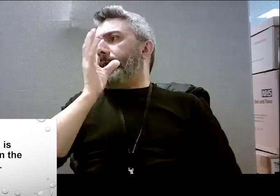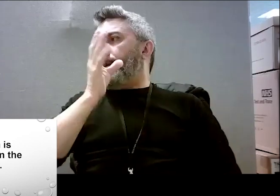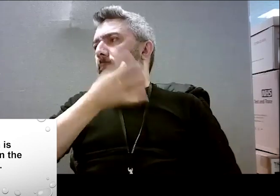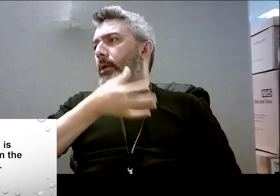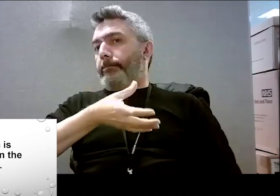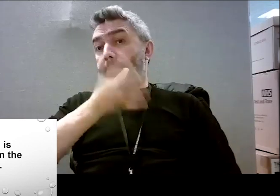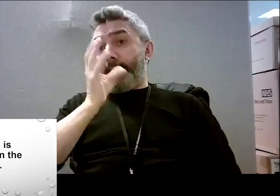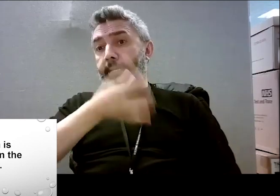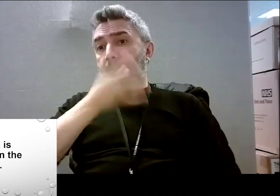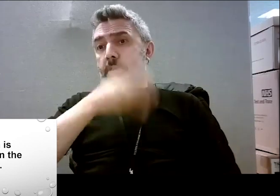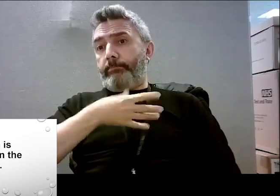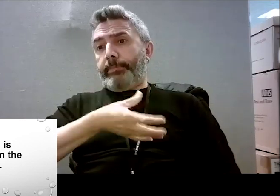Okay, so